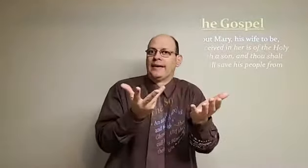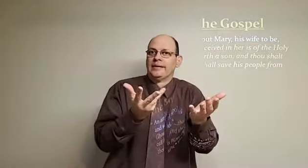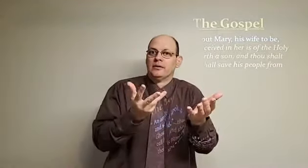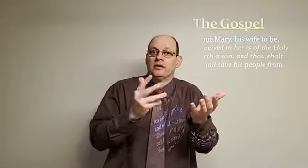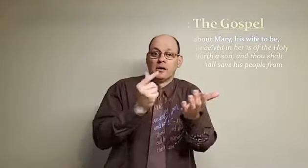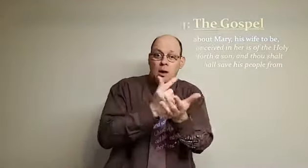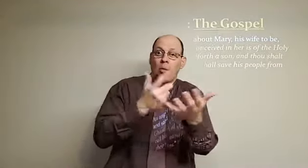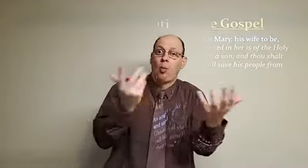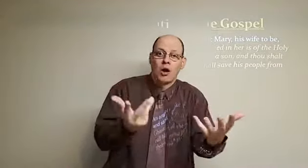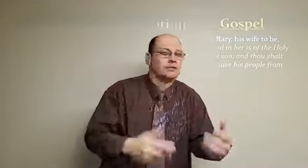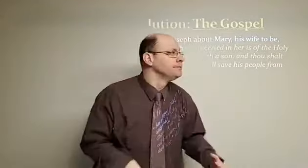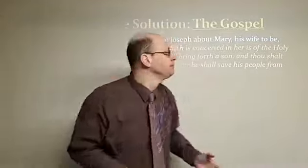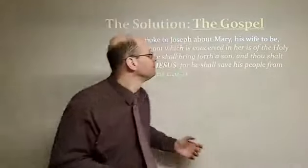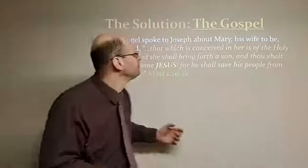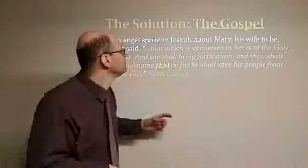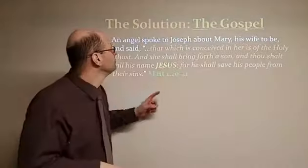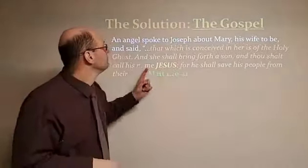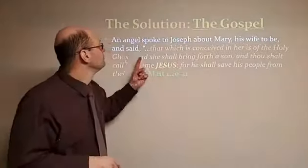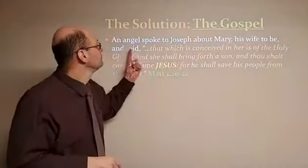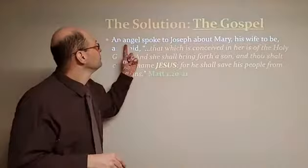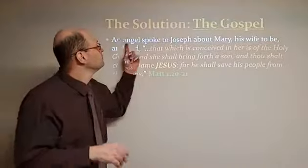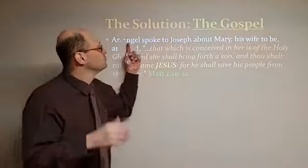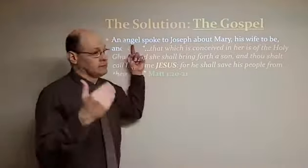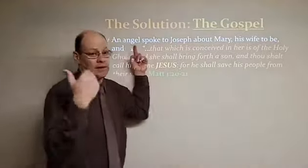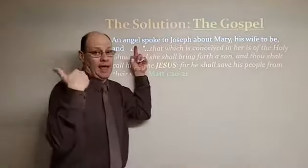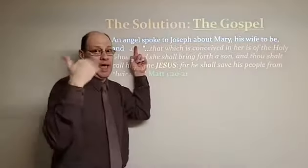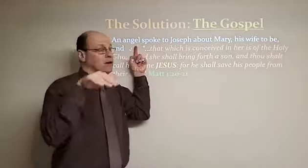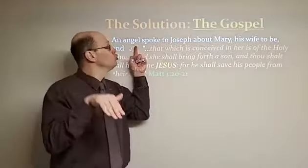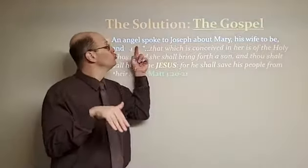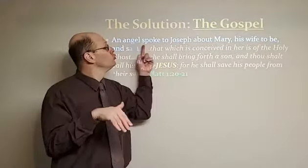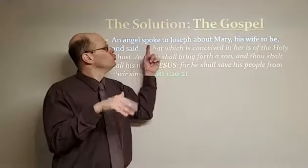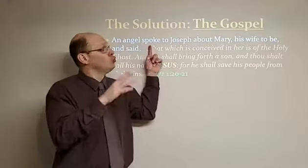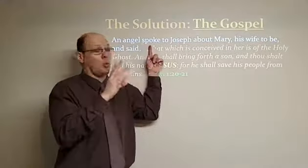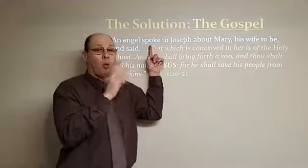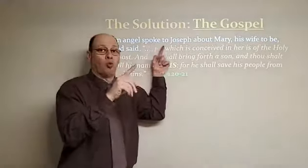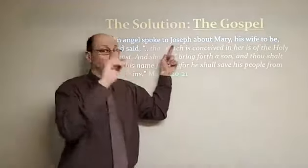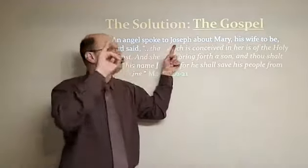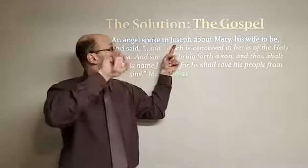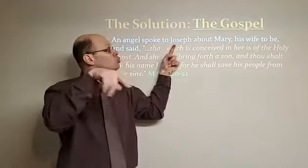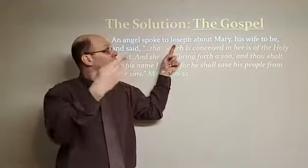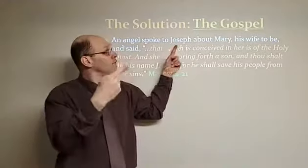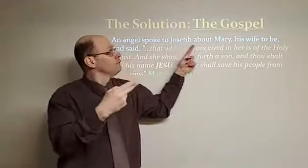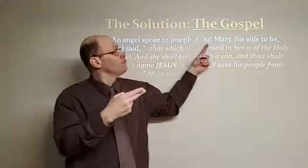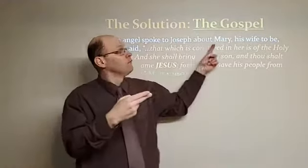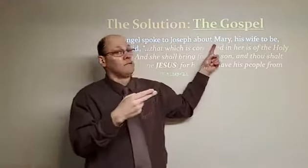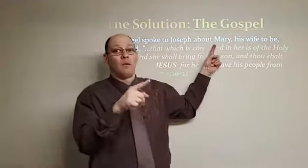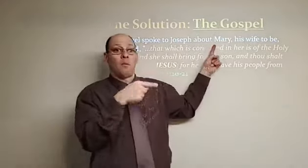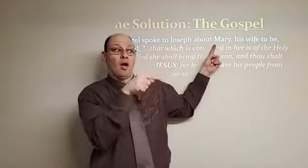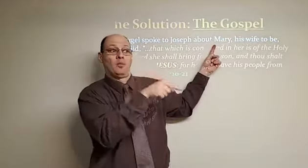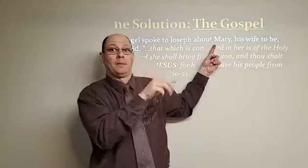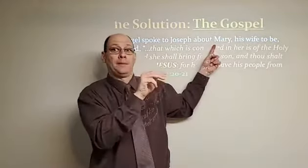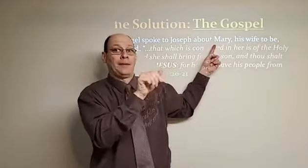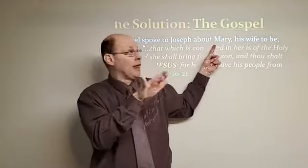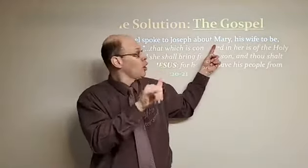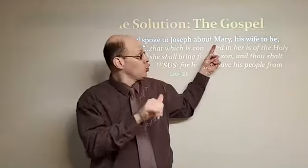is obedience we must be obedient to the gospel now the angel spoke to Joseph about